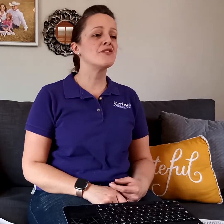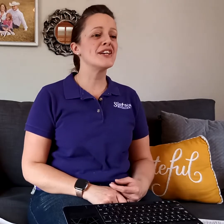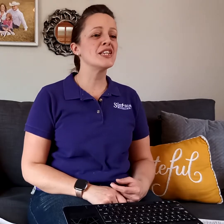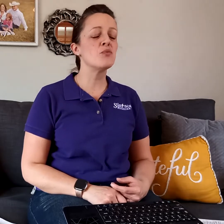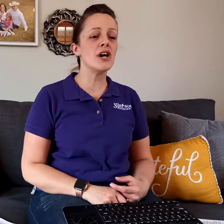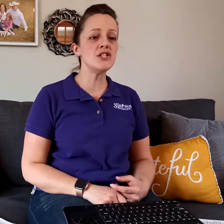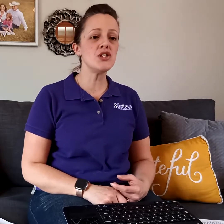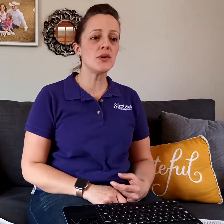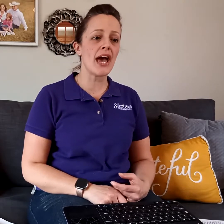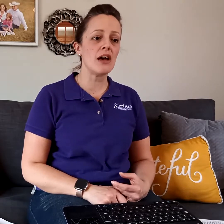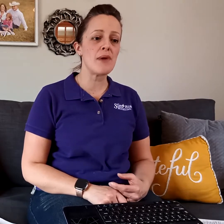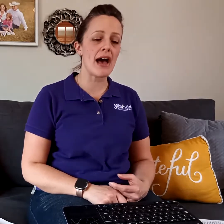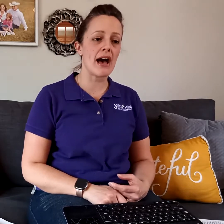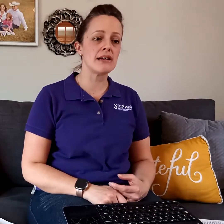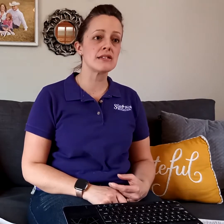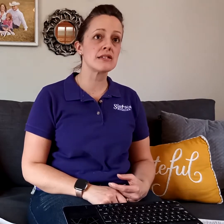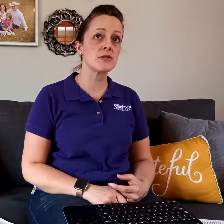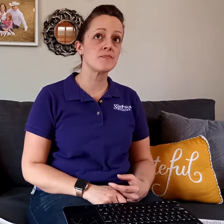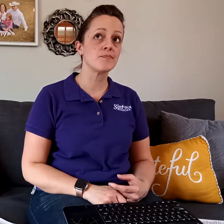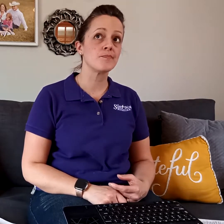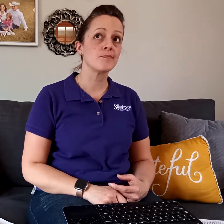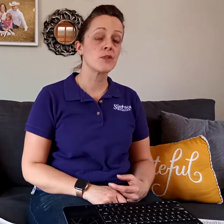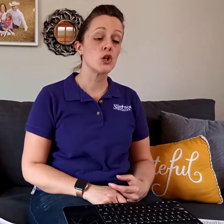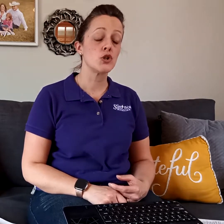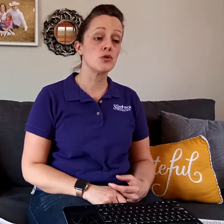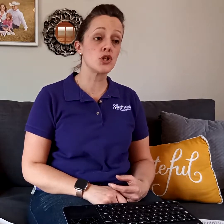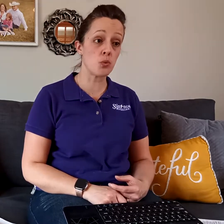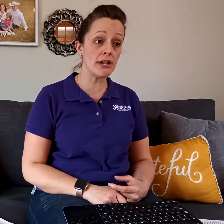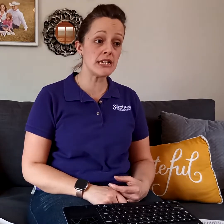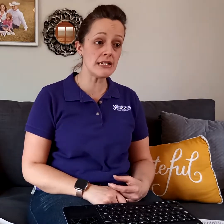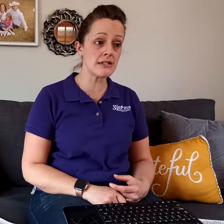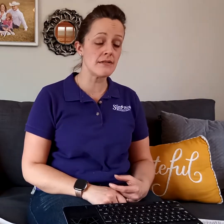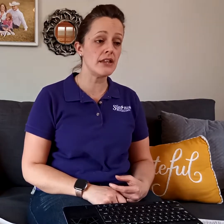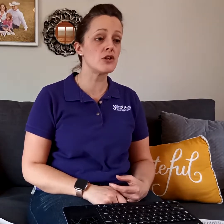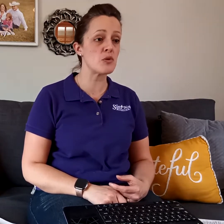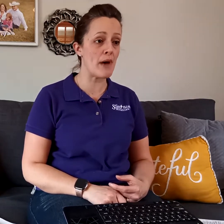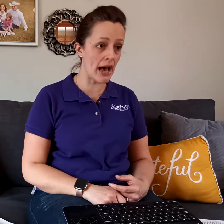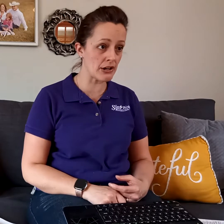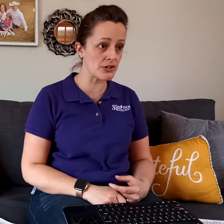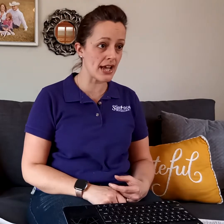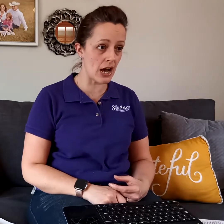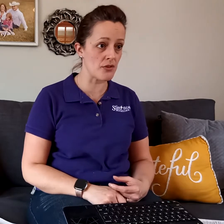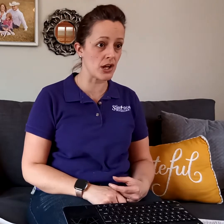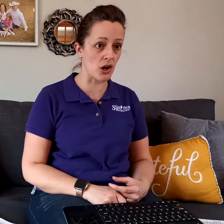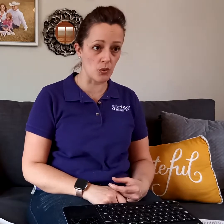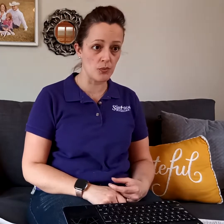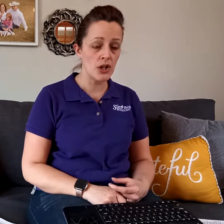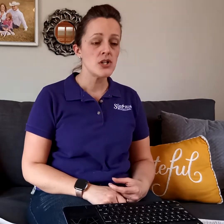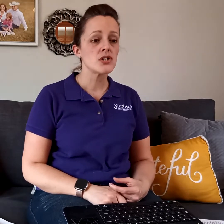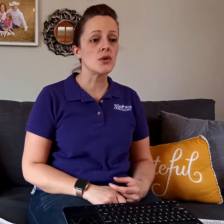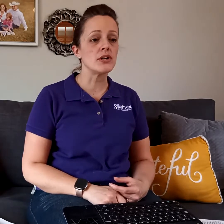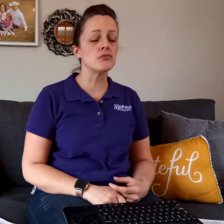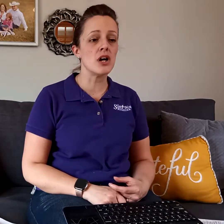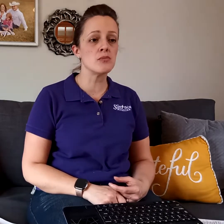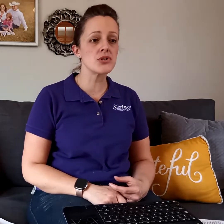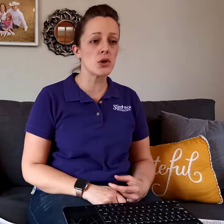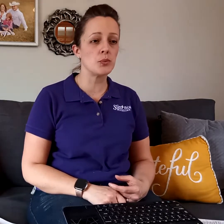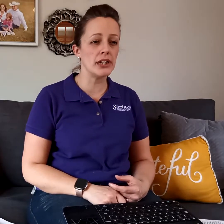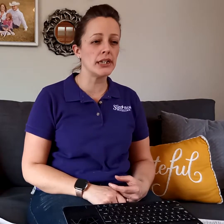really, once you get past the 20s, there's a pattern to how they go. So numbers are really